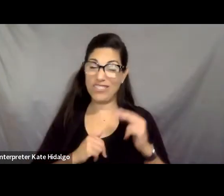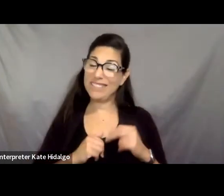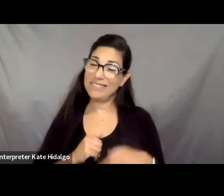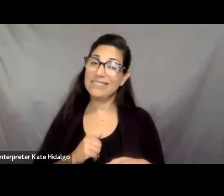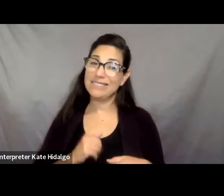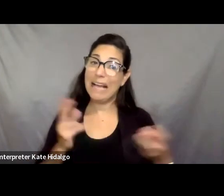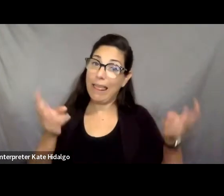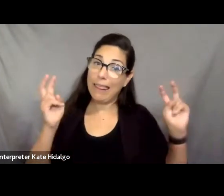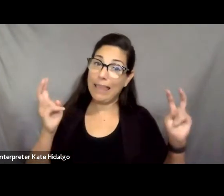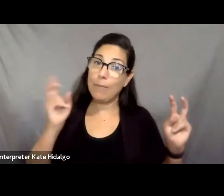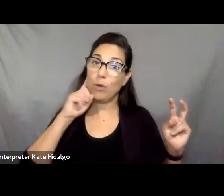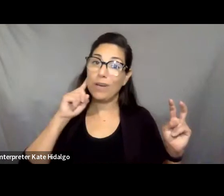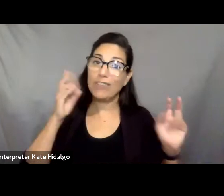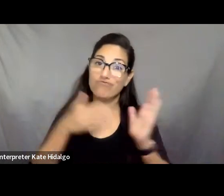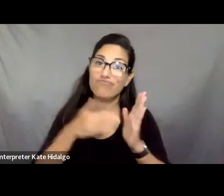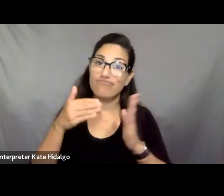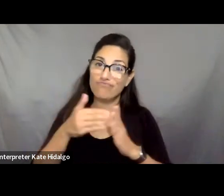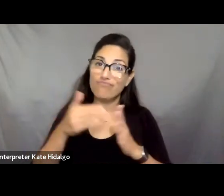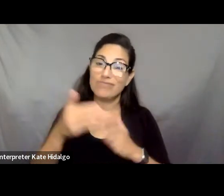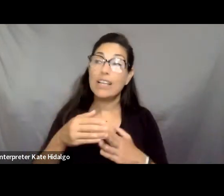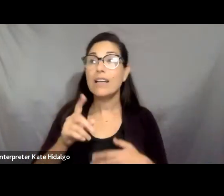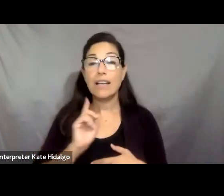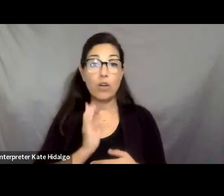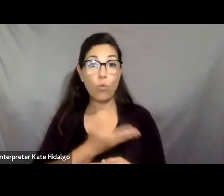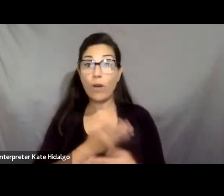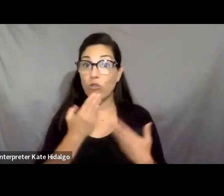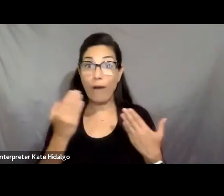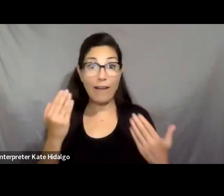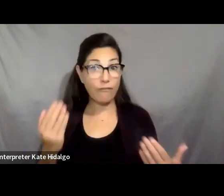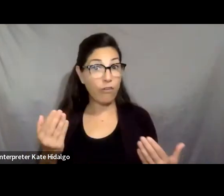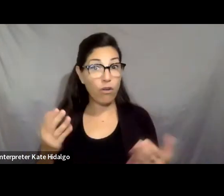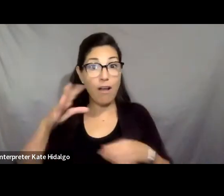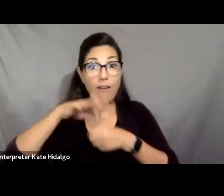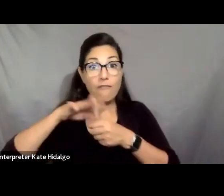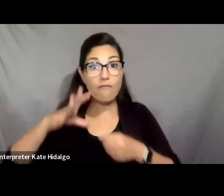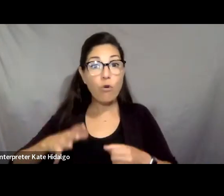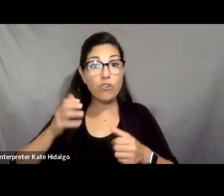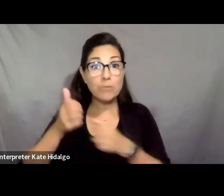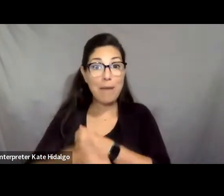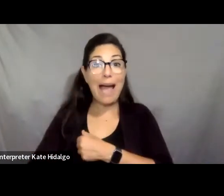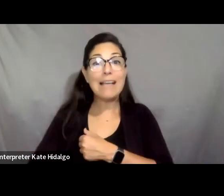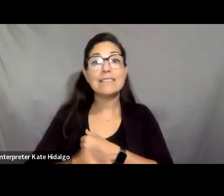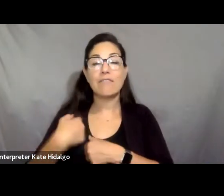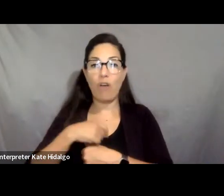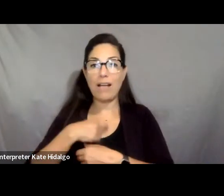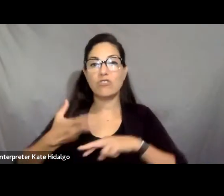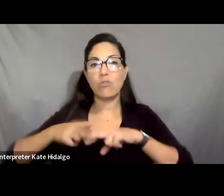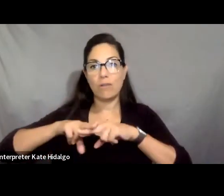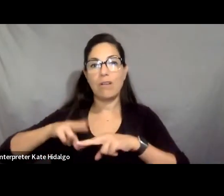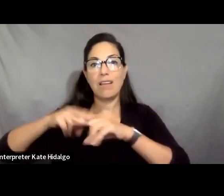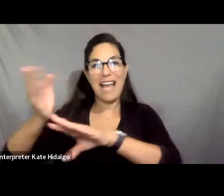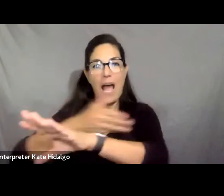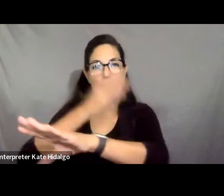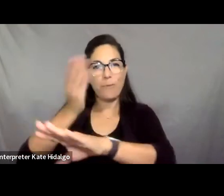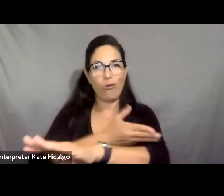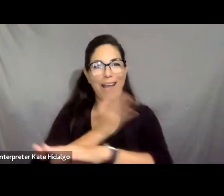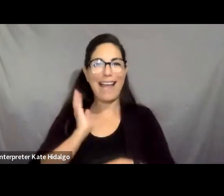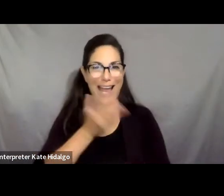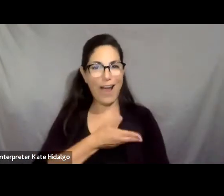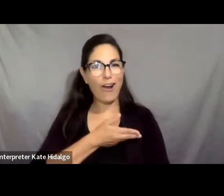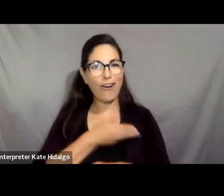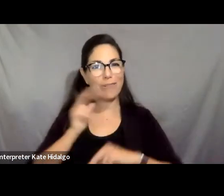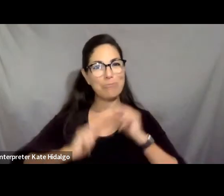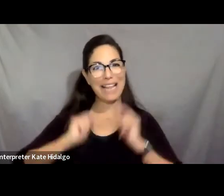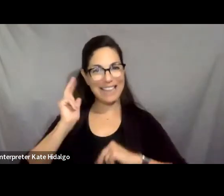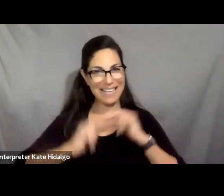a theme that you'll hear. And we're really grateful that the voters have passed a bond that allow us to upgrade our facilities.